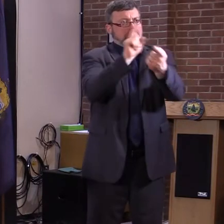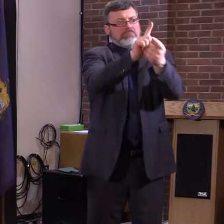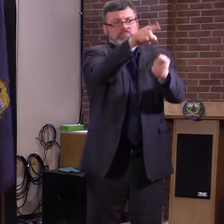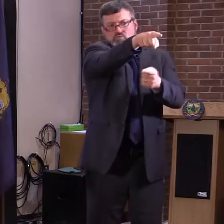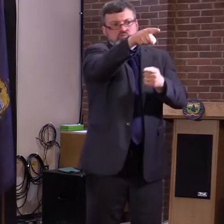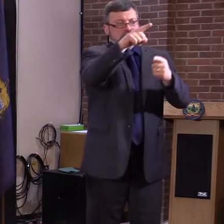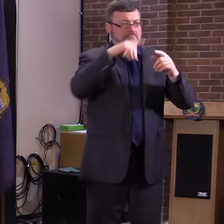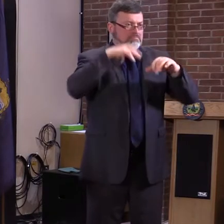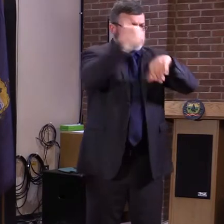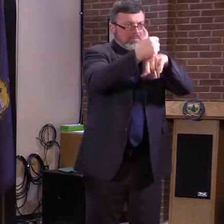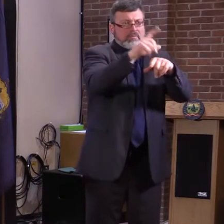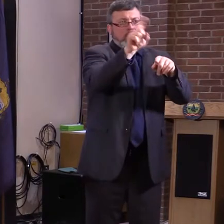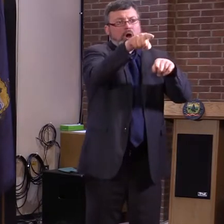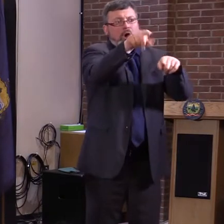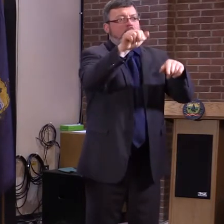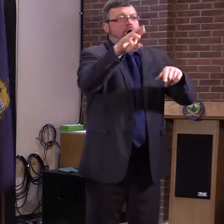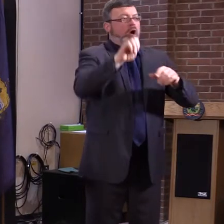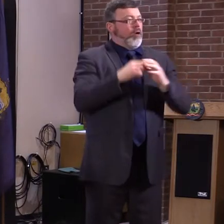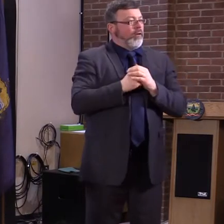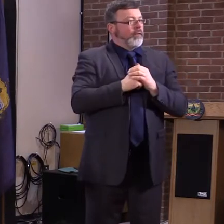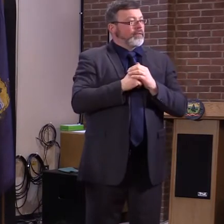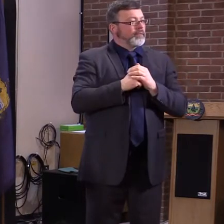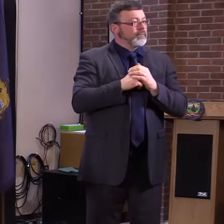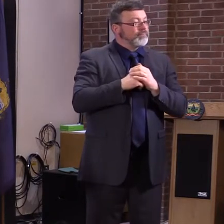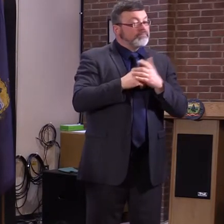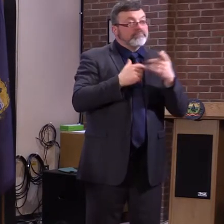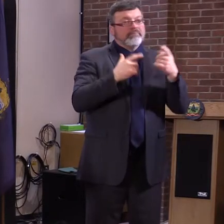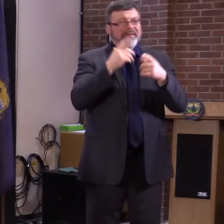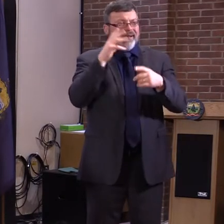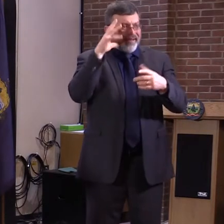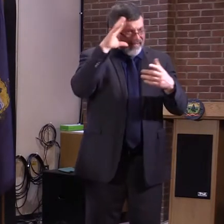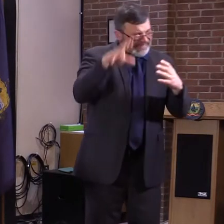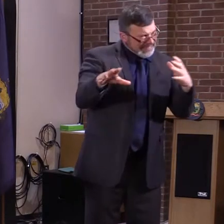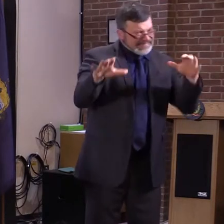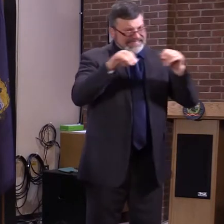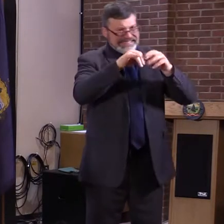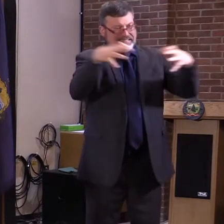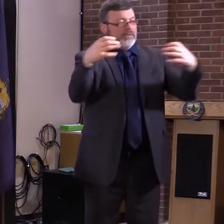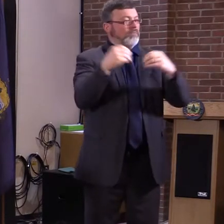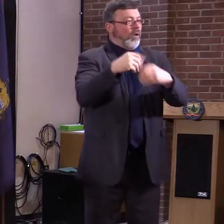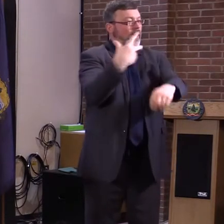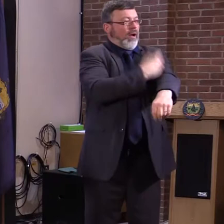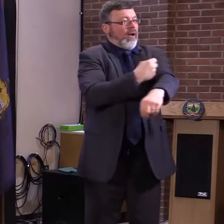other community members. To make a request for a clinic, you can go to